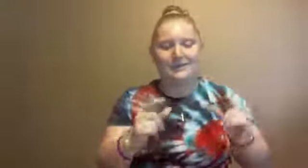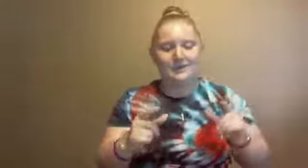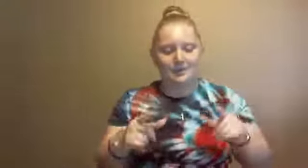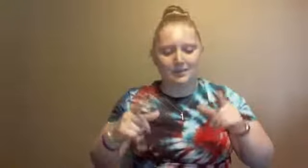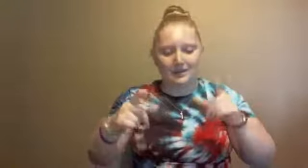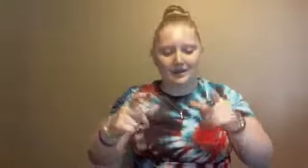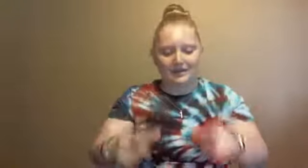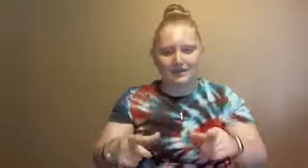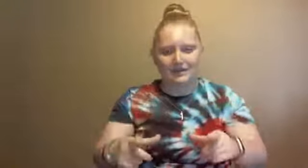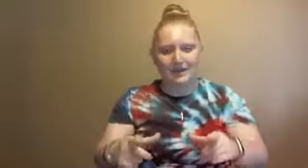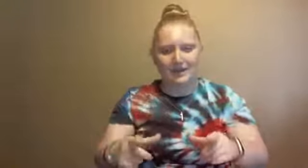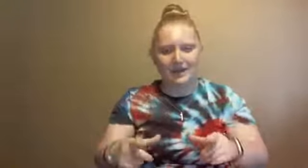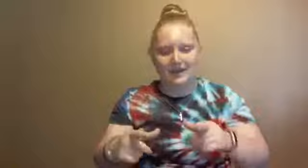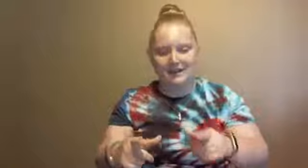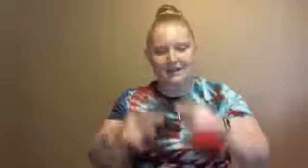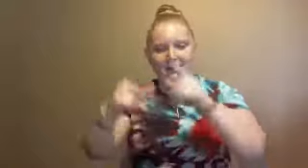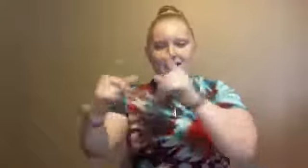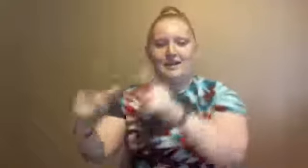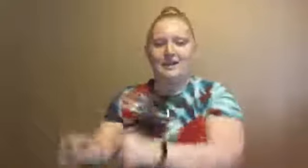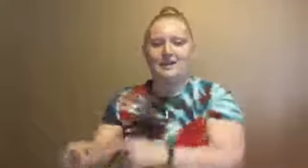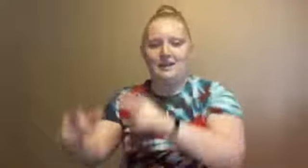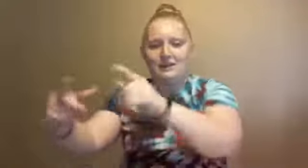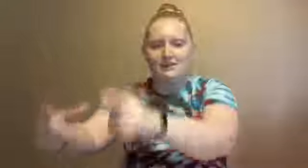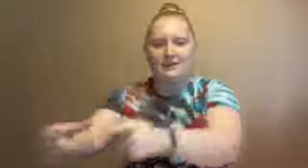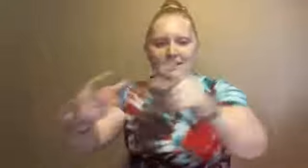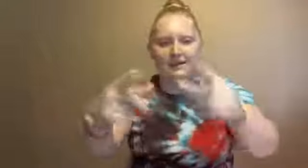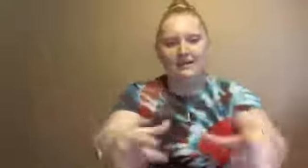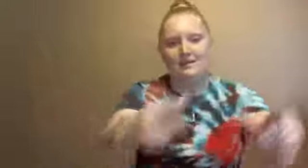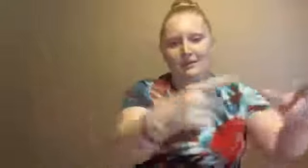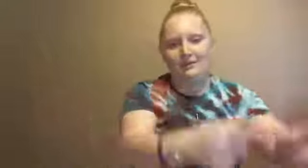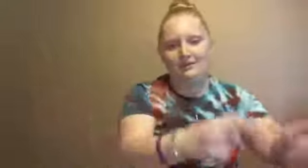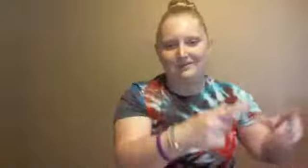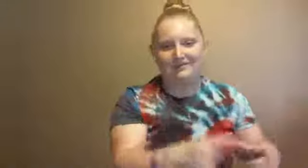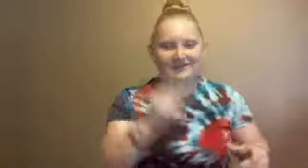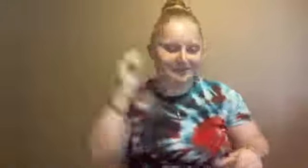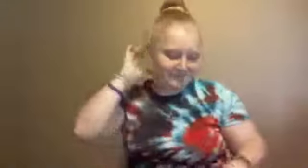So plate is just like that. And then you set the table.